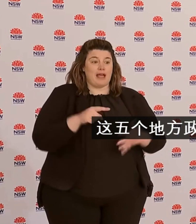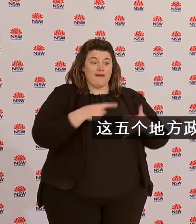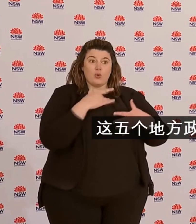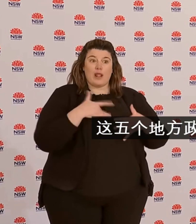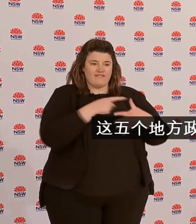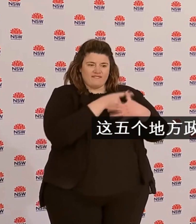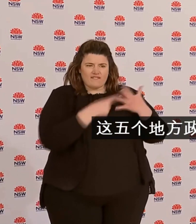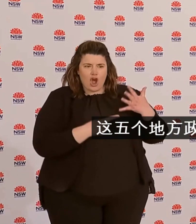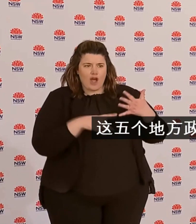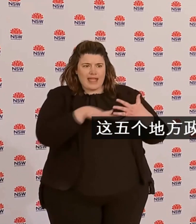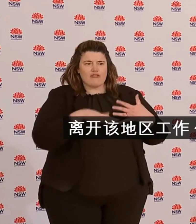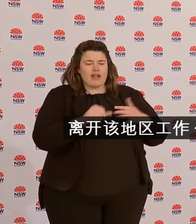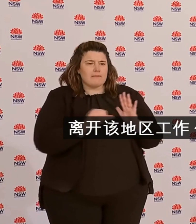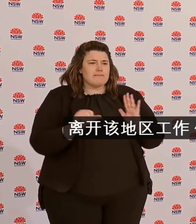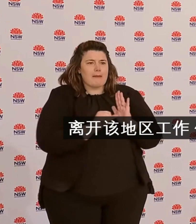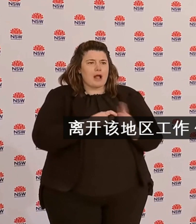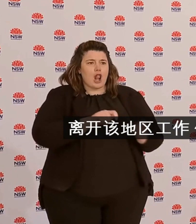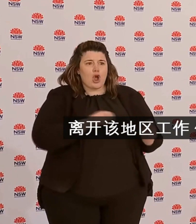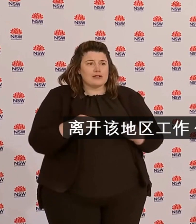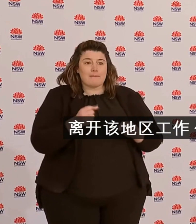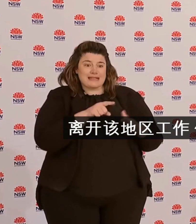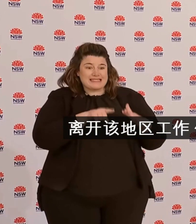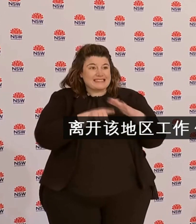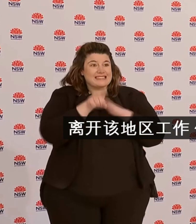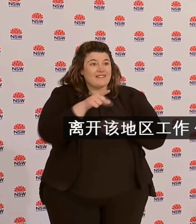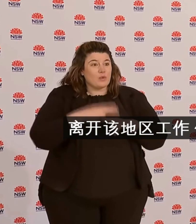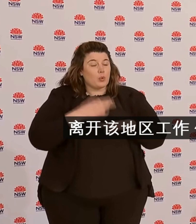local government areas who have to leave the area for work. They